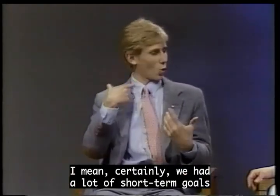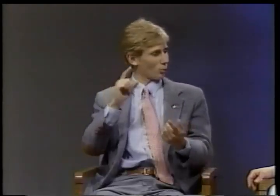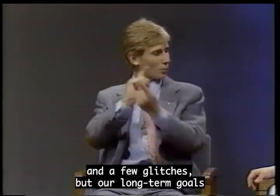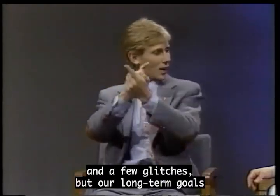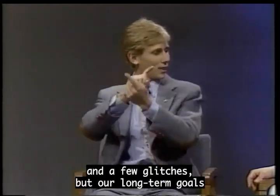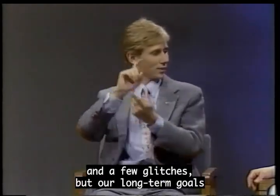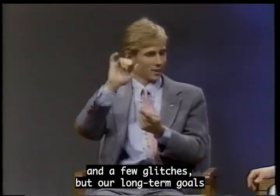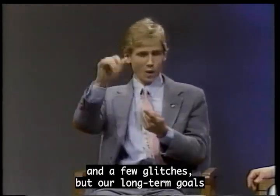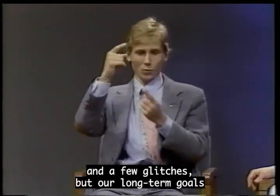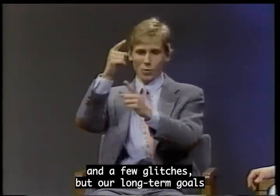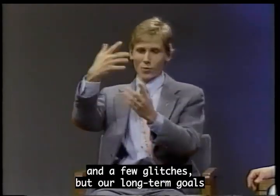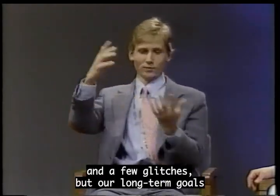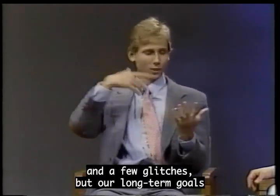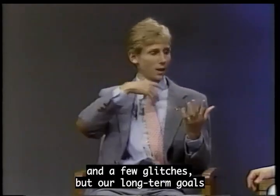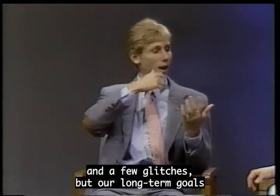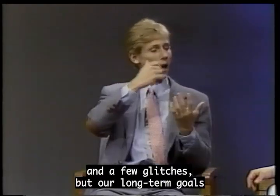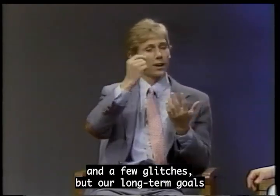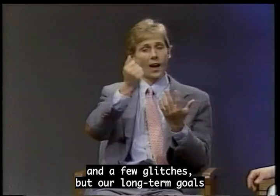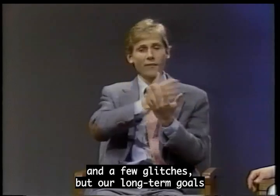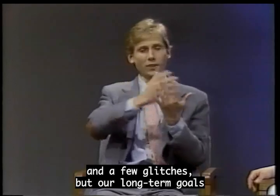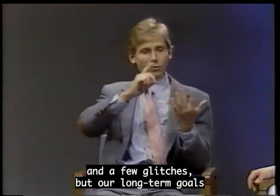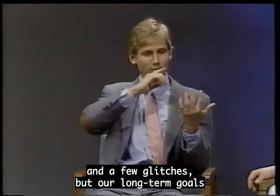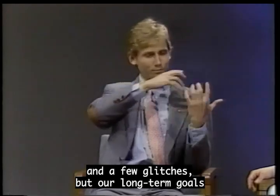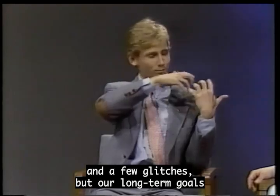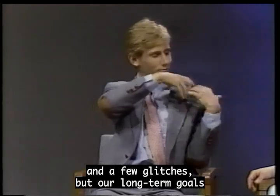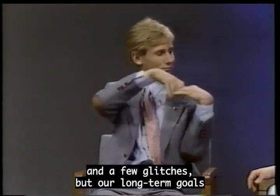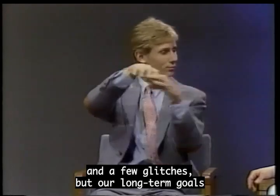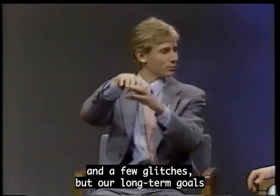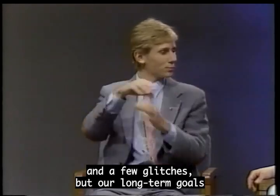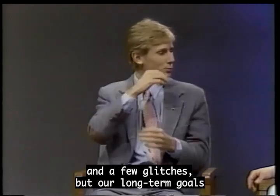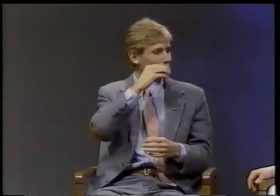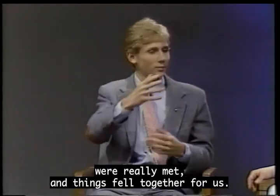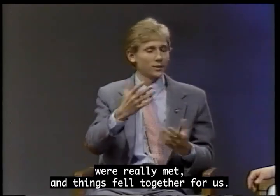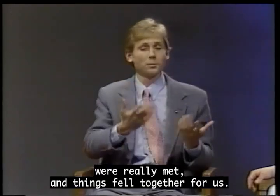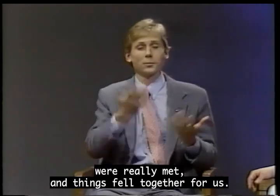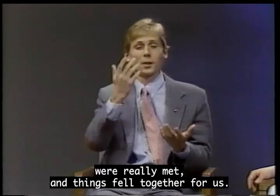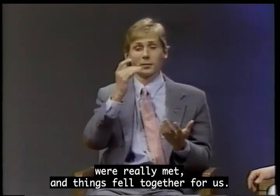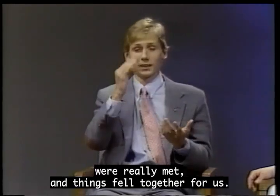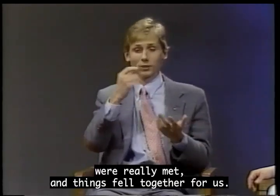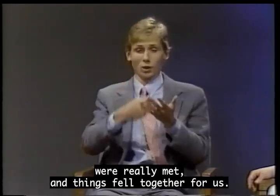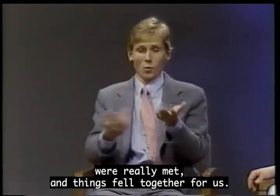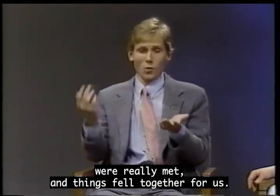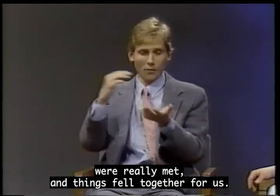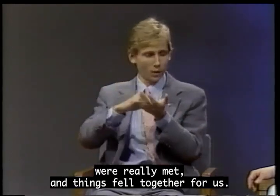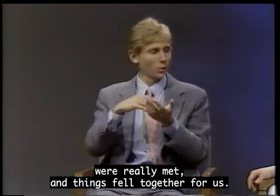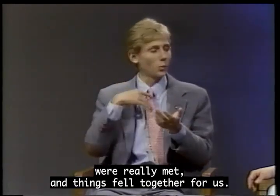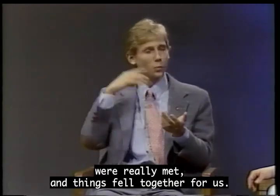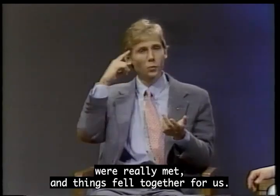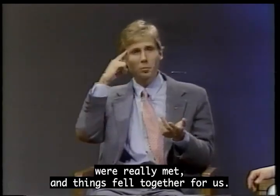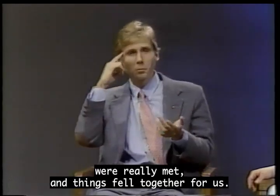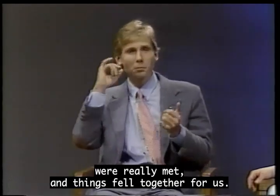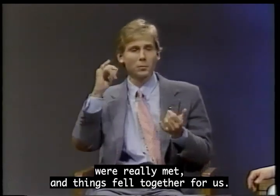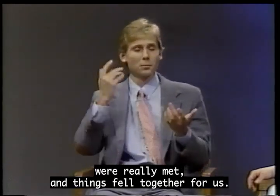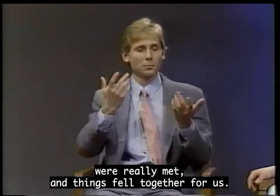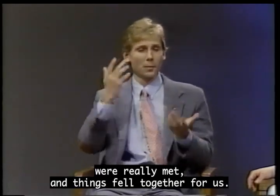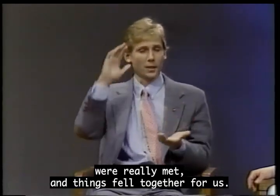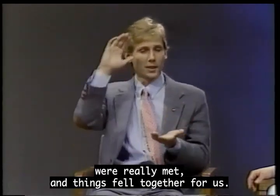few glitches, but our long-term goals were really met, and things fell together for